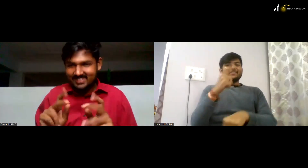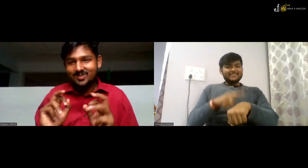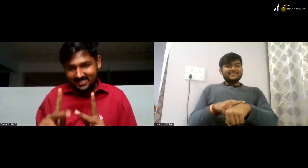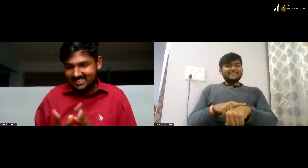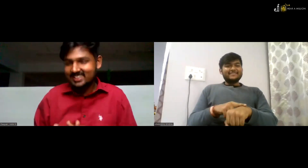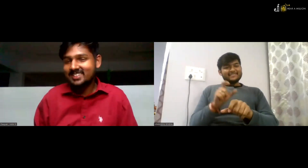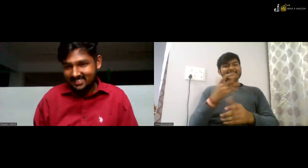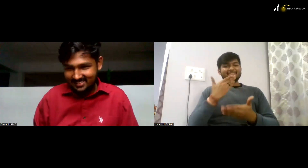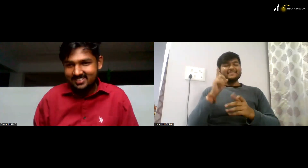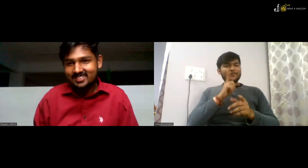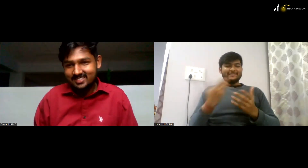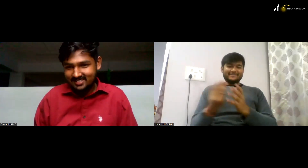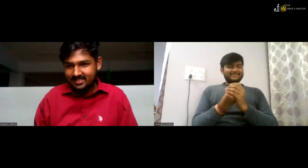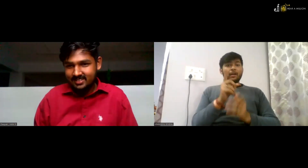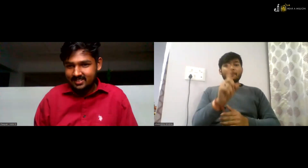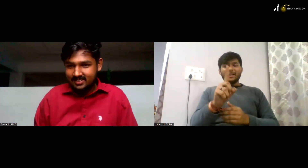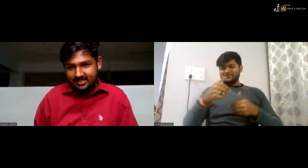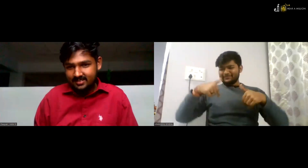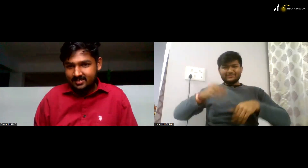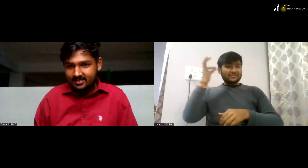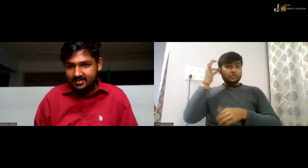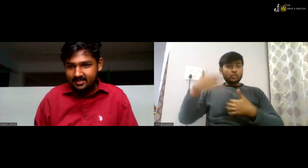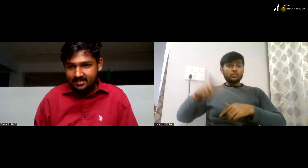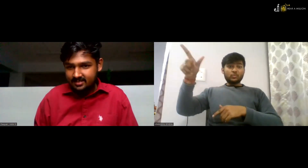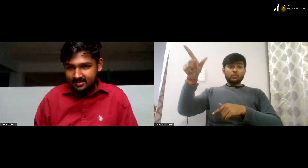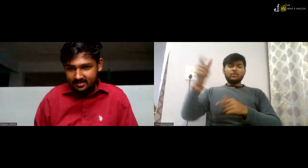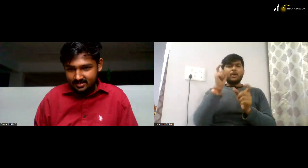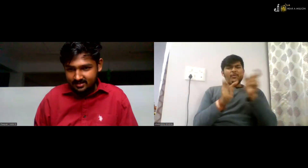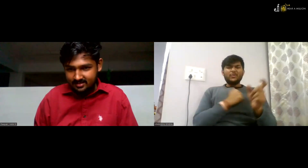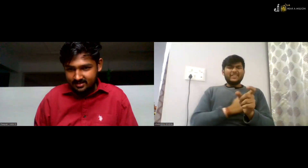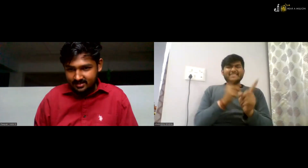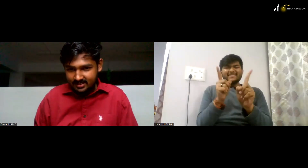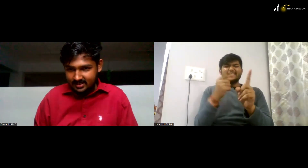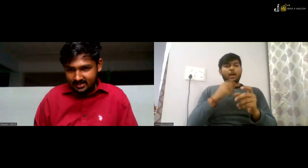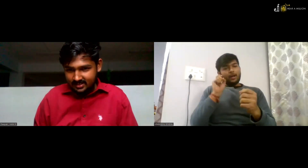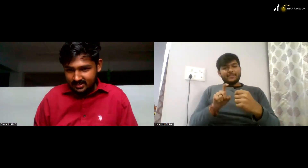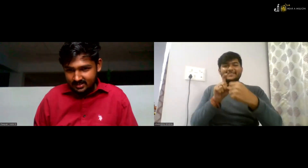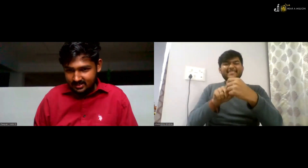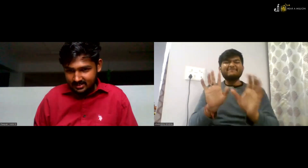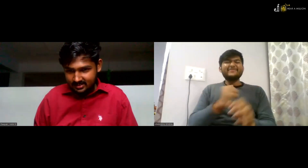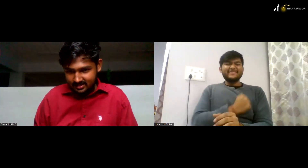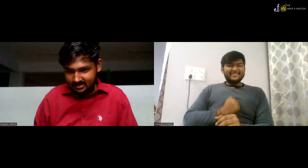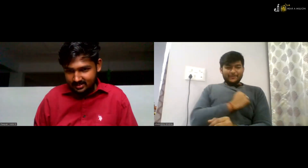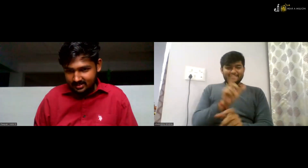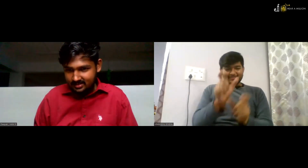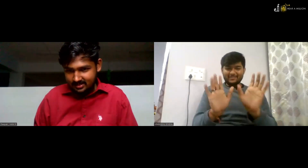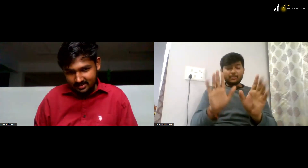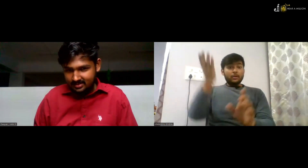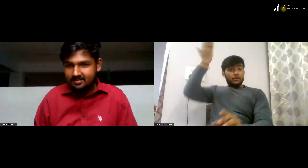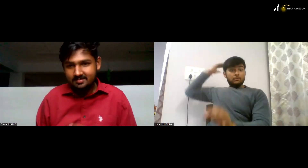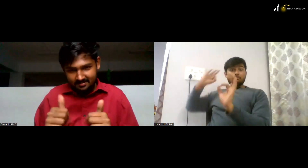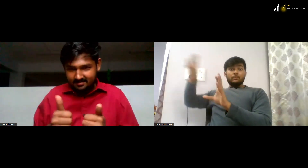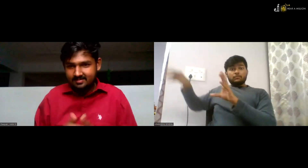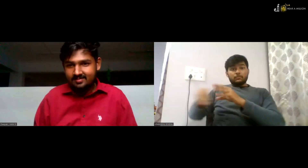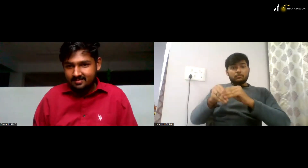and I have not experienced this before. But thank you so much for conducting these sessions. So